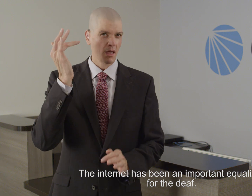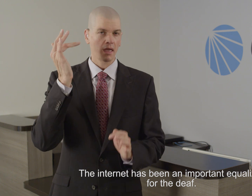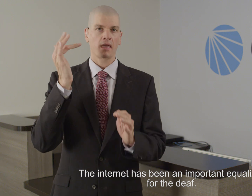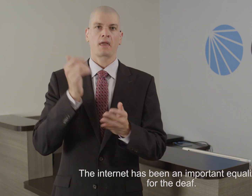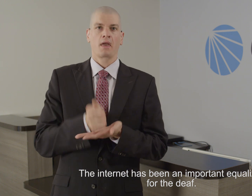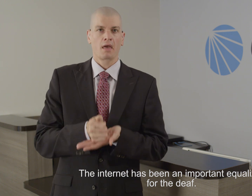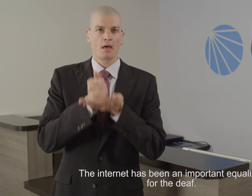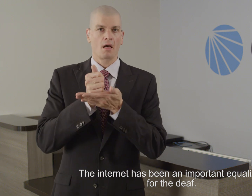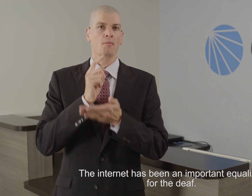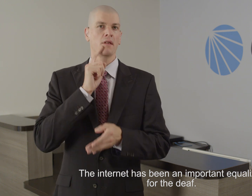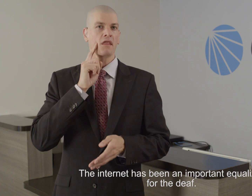important equalizer for the deaf.